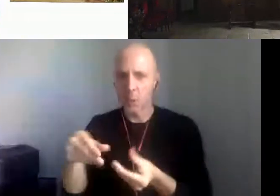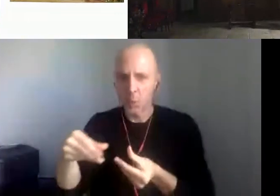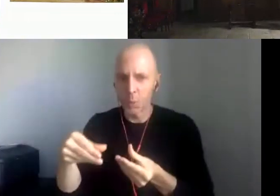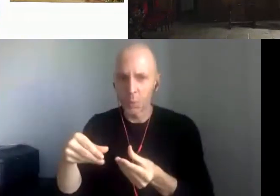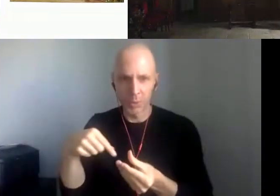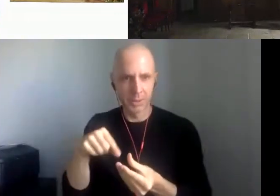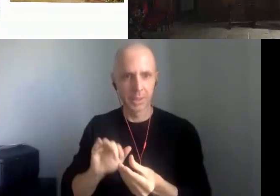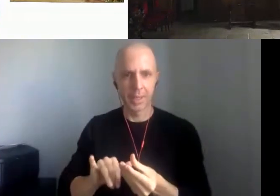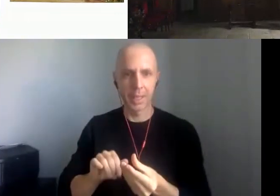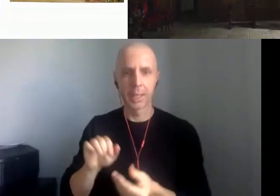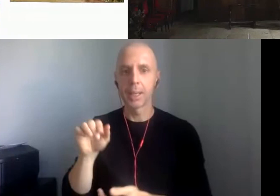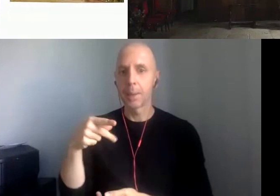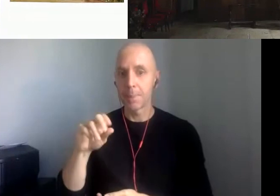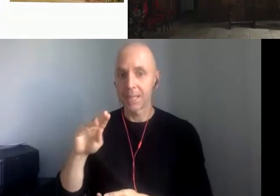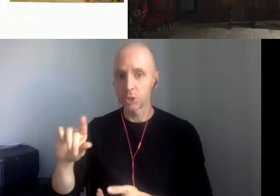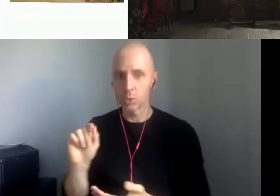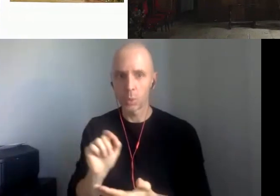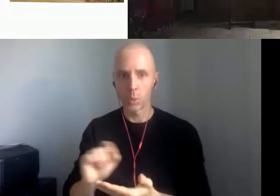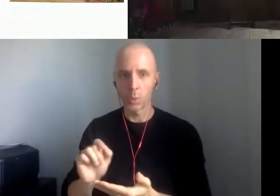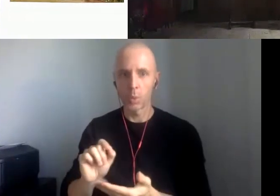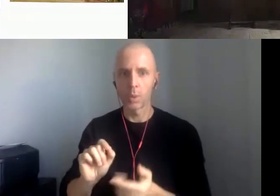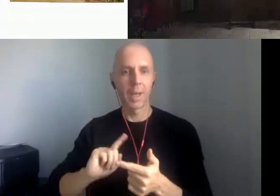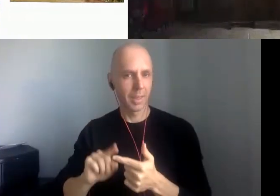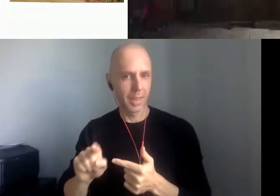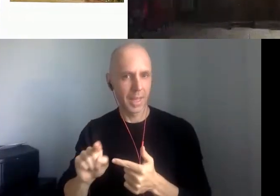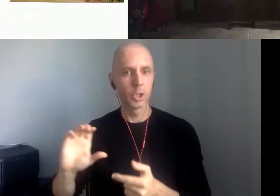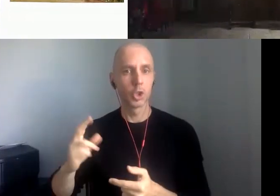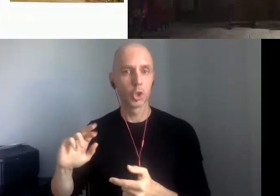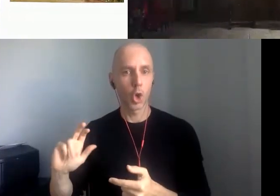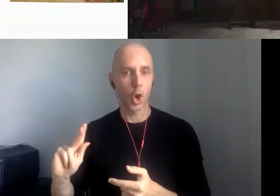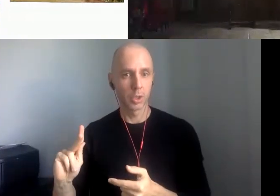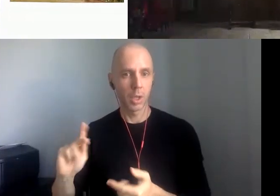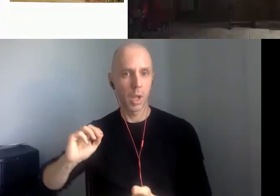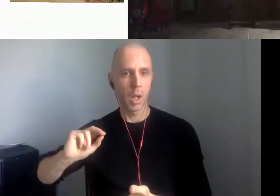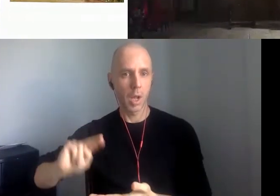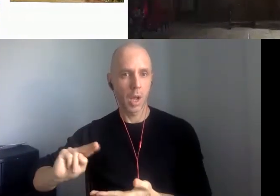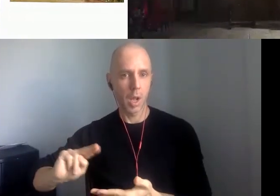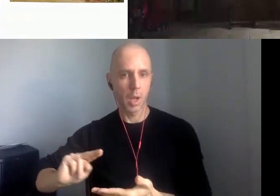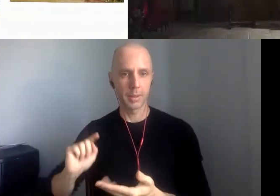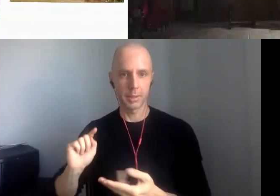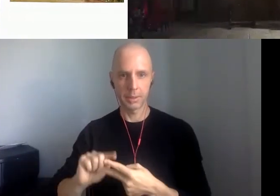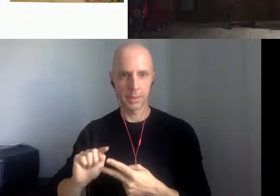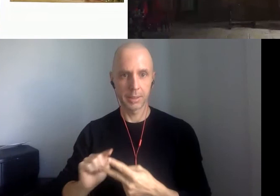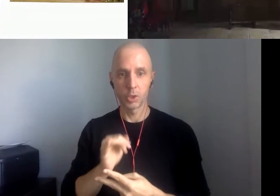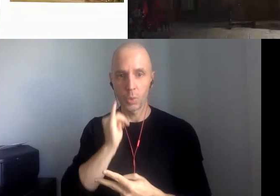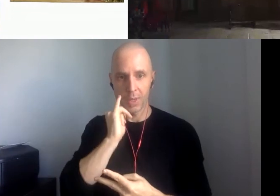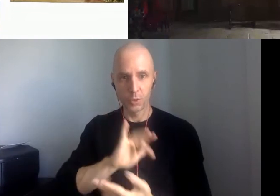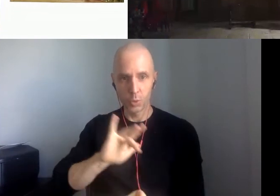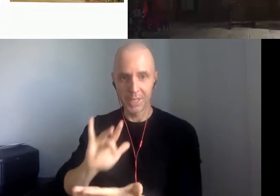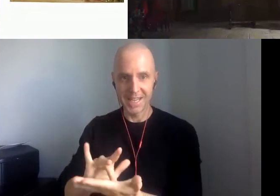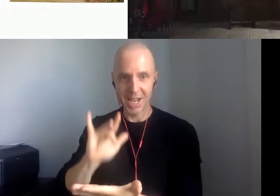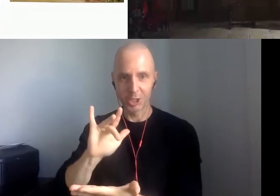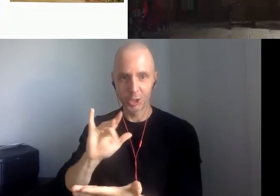by pencil, and then he puts sort of little highlights on in chalk, which of course, if you knock the page or touch it with your hand, you will